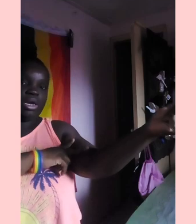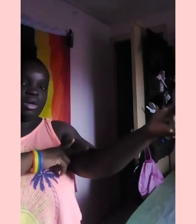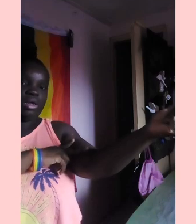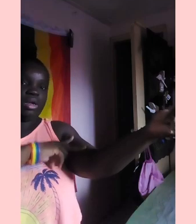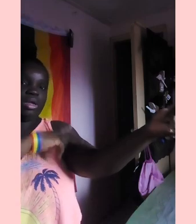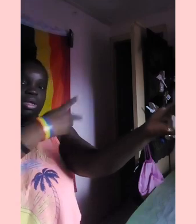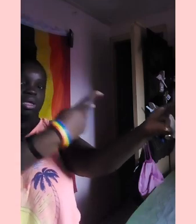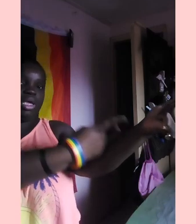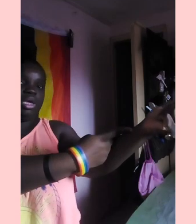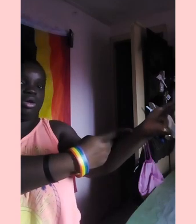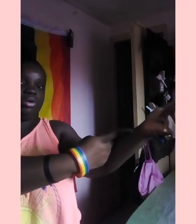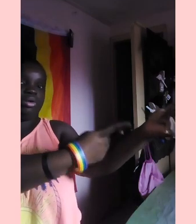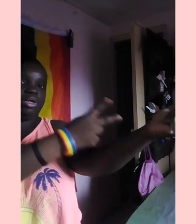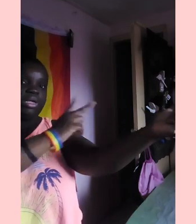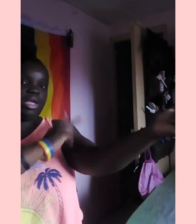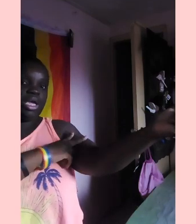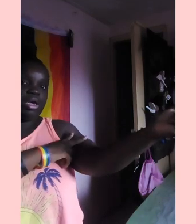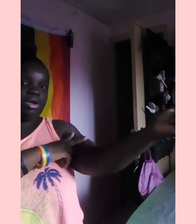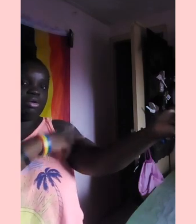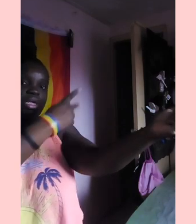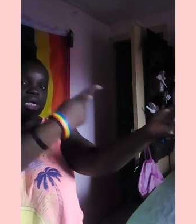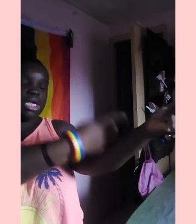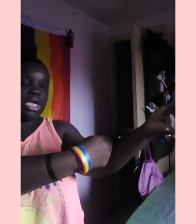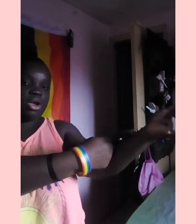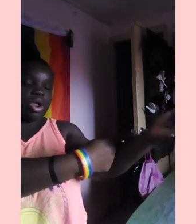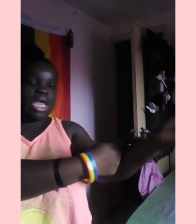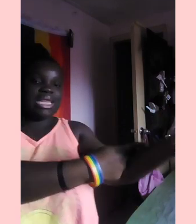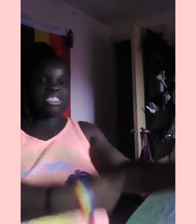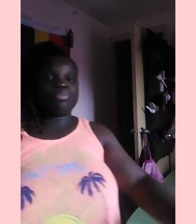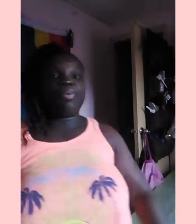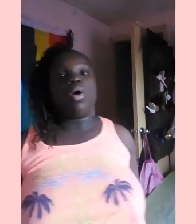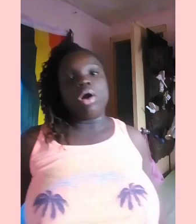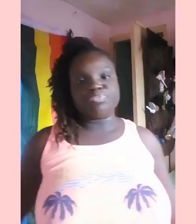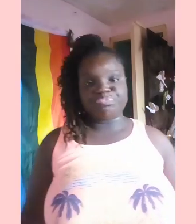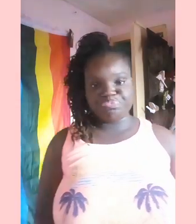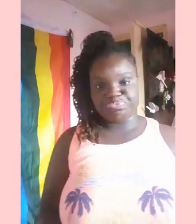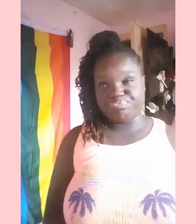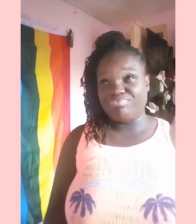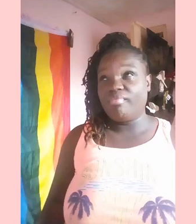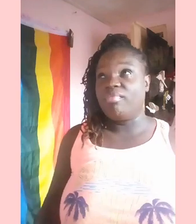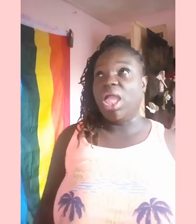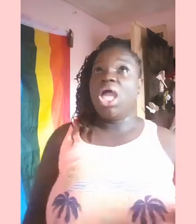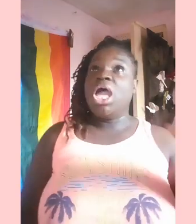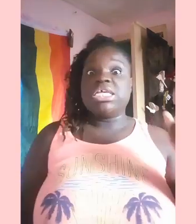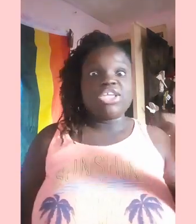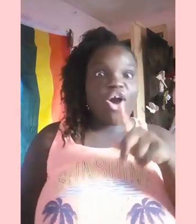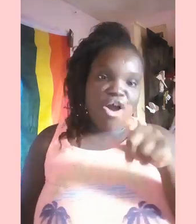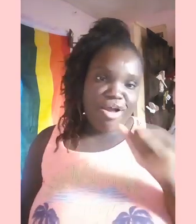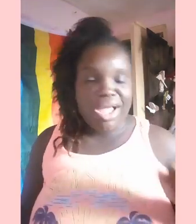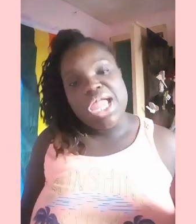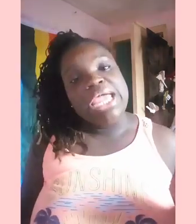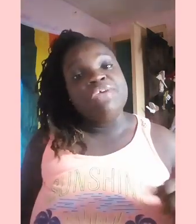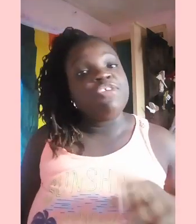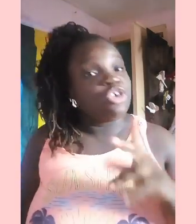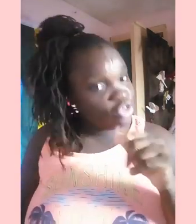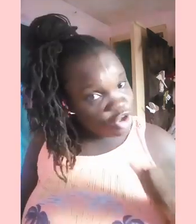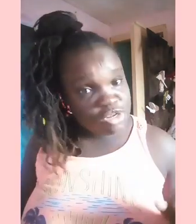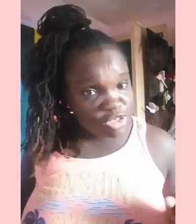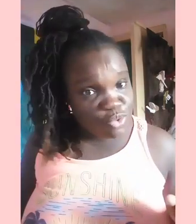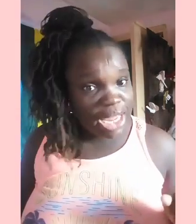here, here, here, here. That's power. So for you, those of us who like